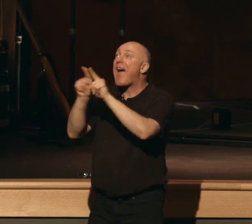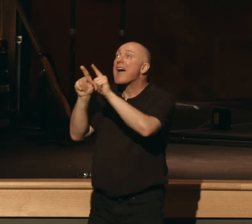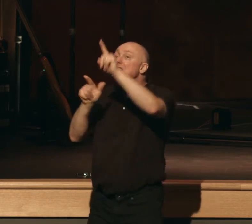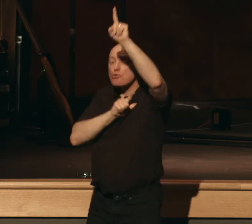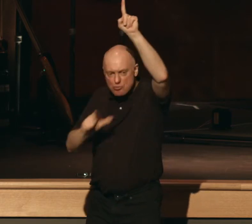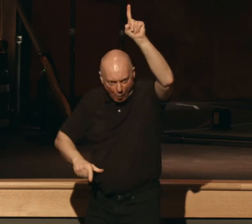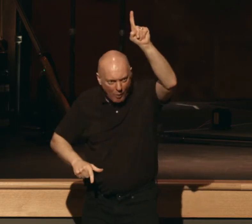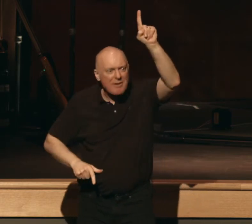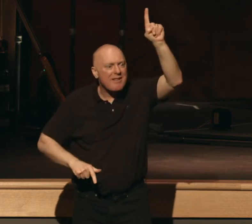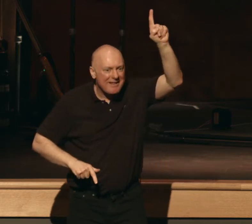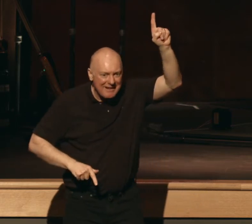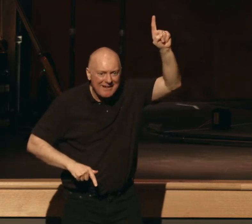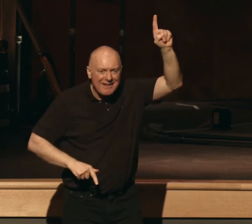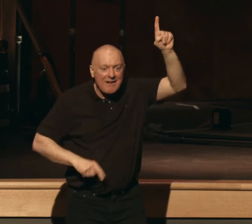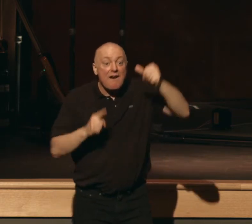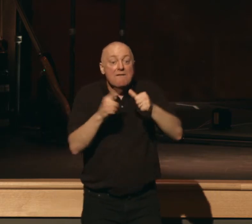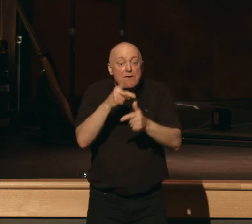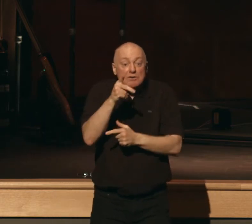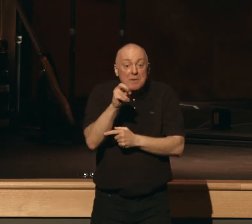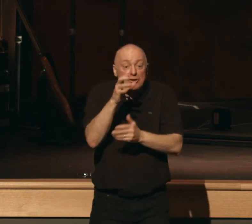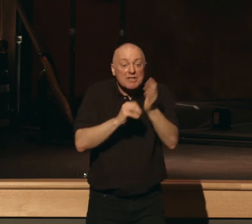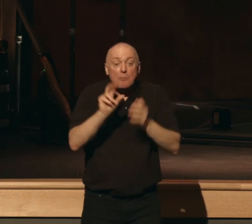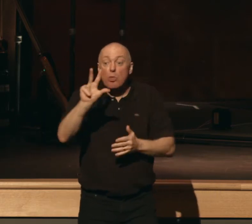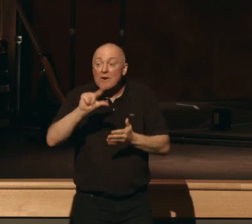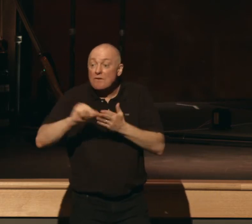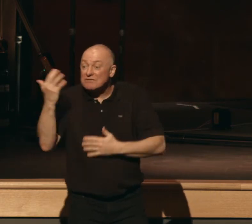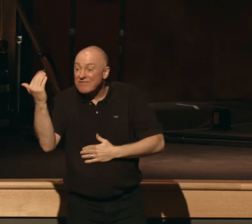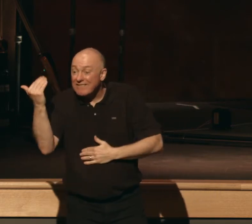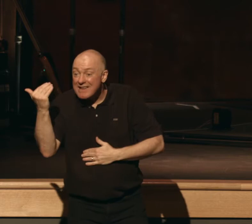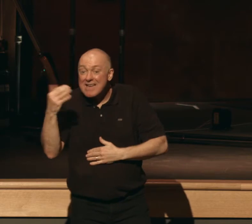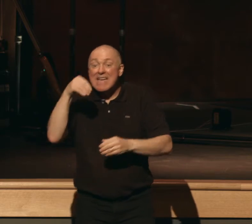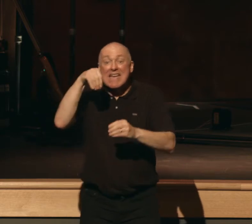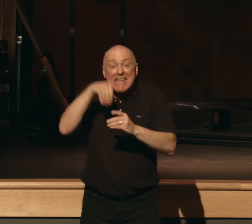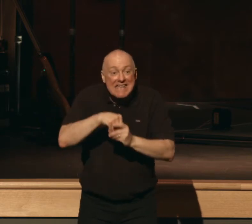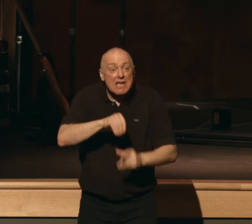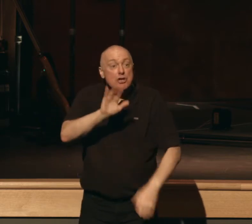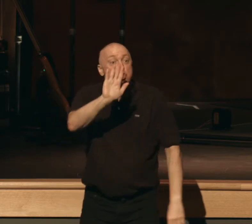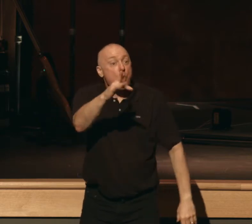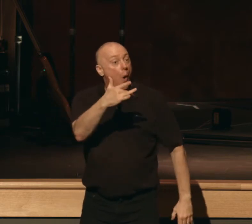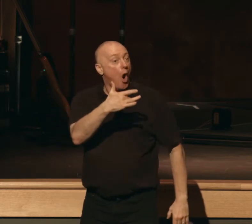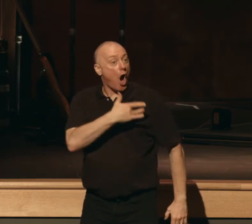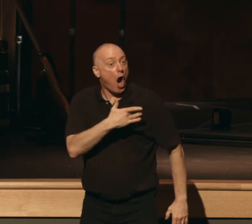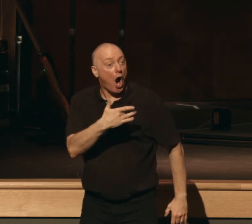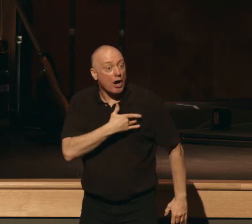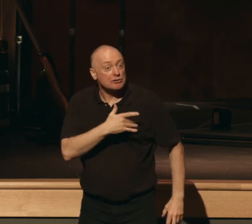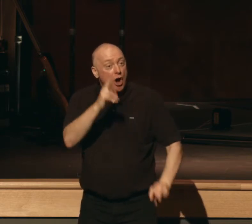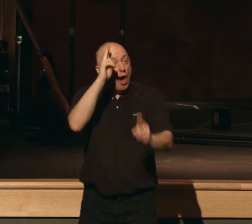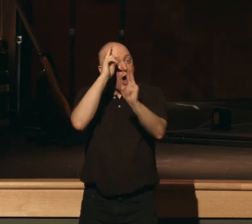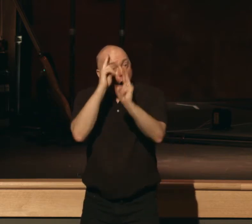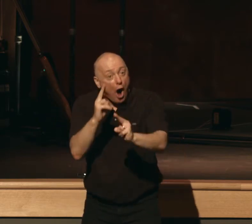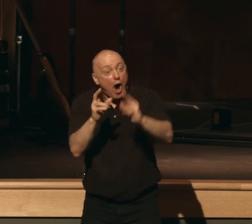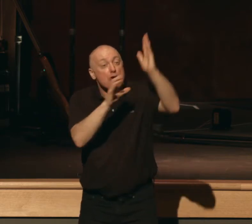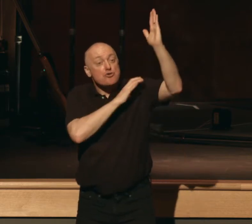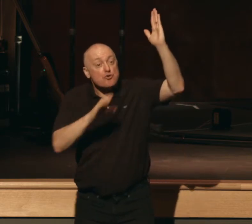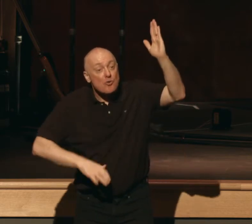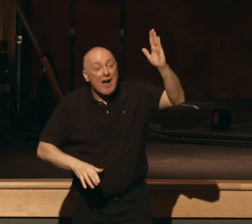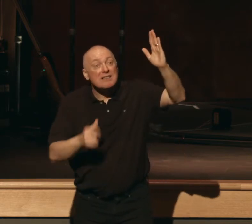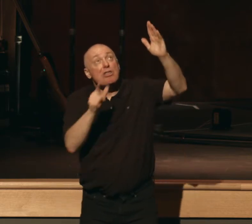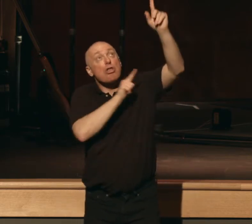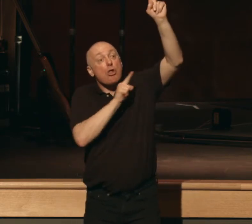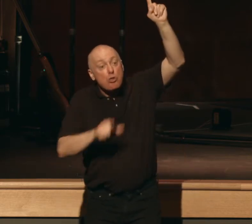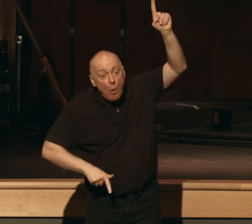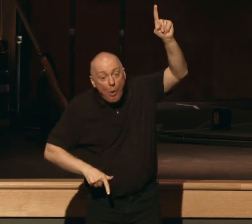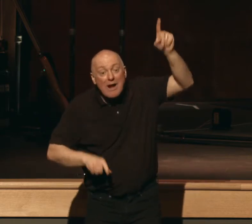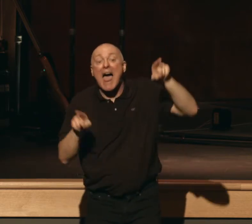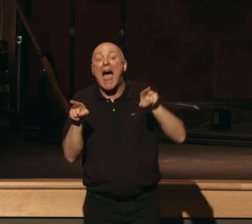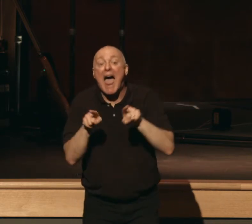Lord. 1 Peter 3:15 says, in your hearts, honor Christ the Lord